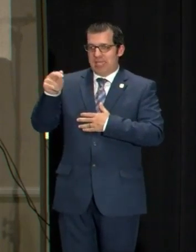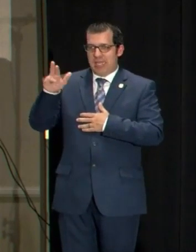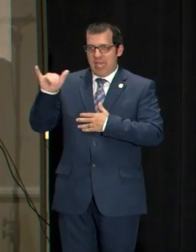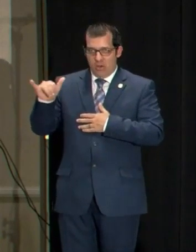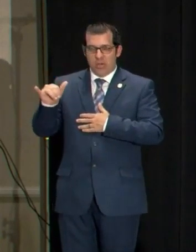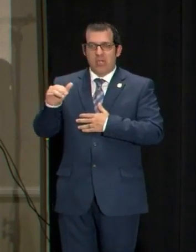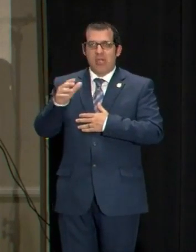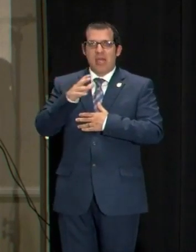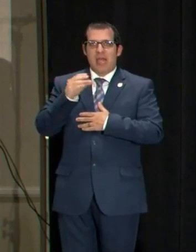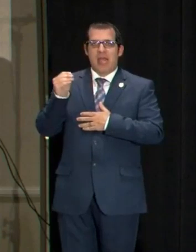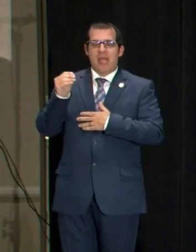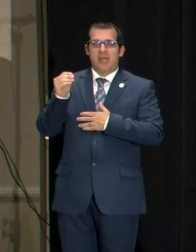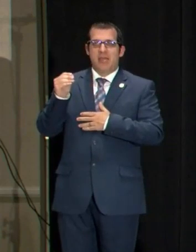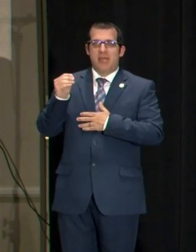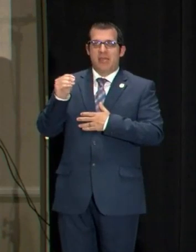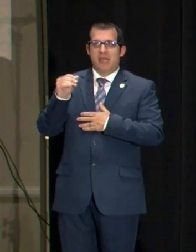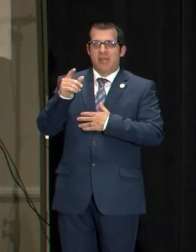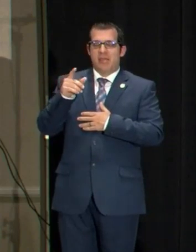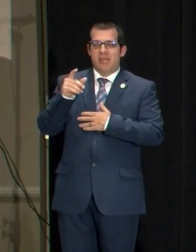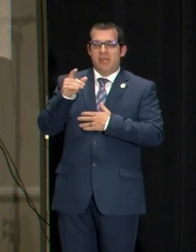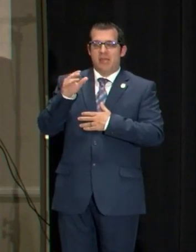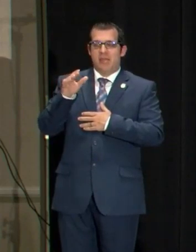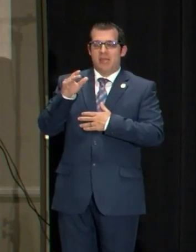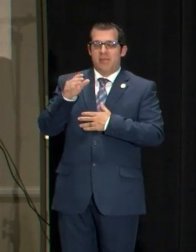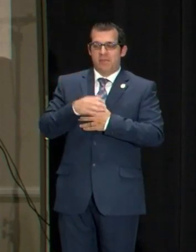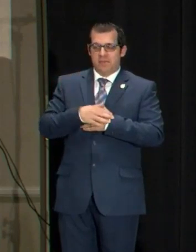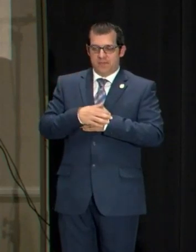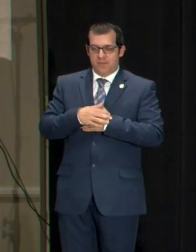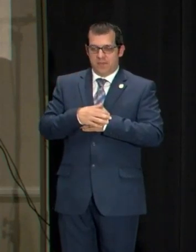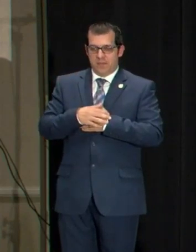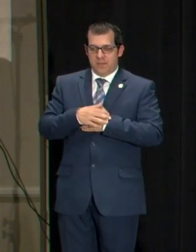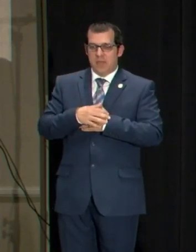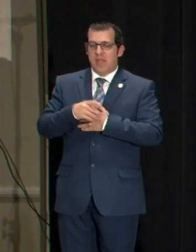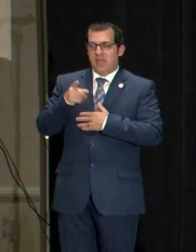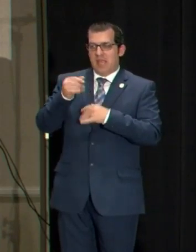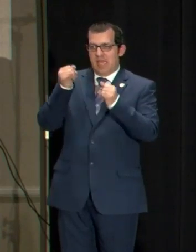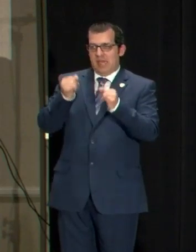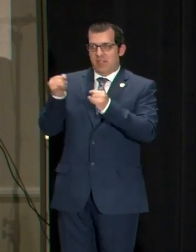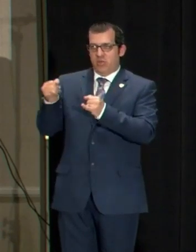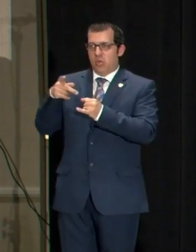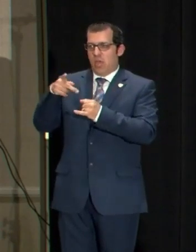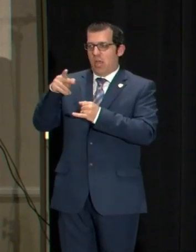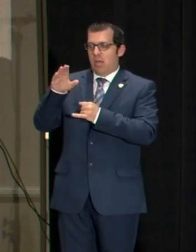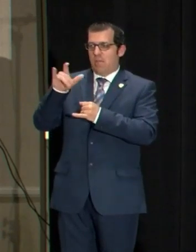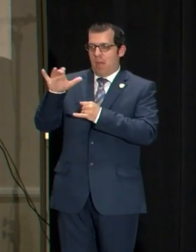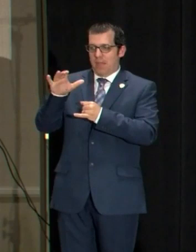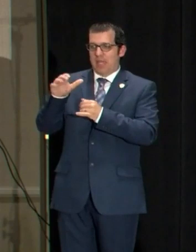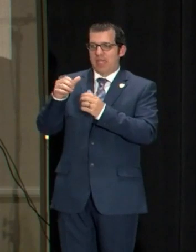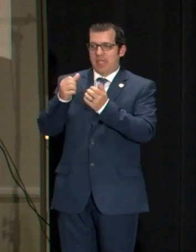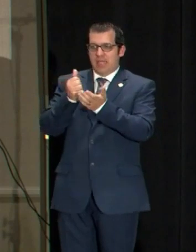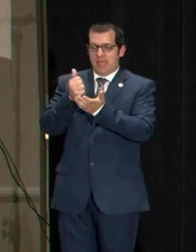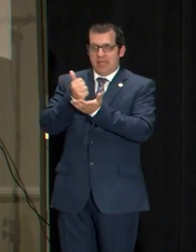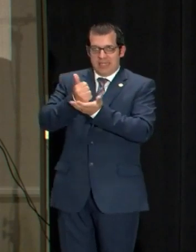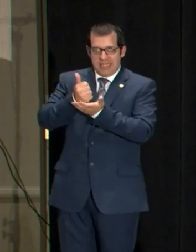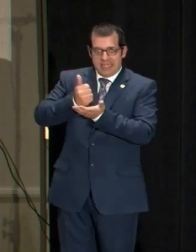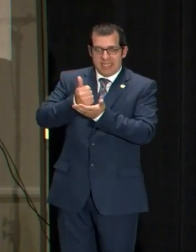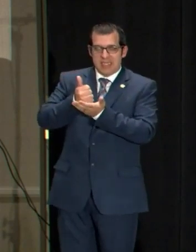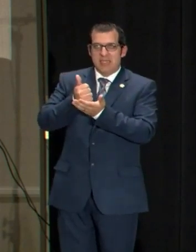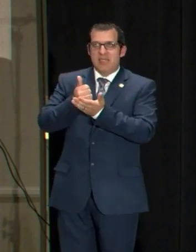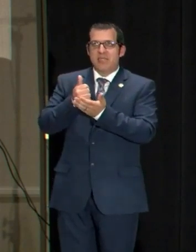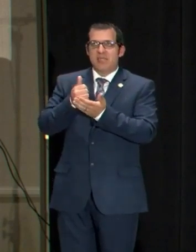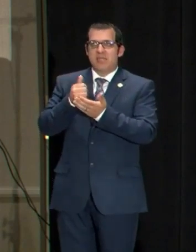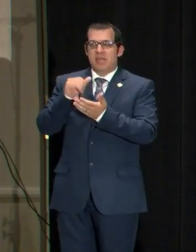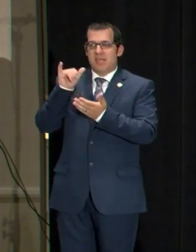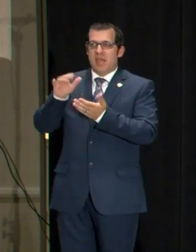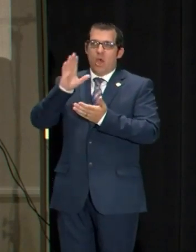course, the individual and public assistance, the individual assistance